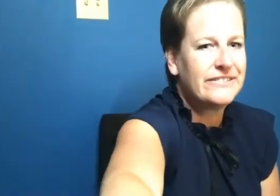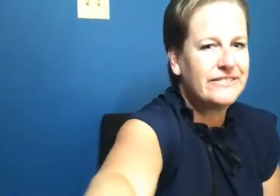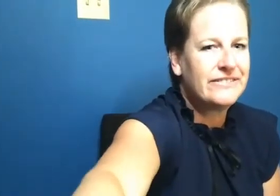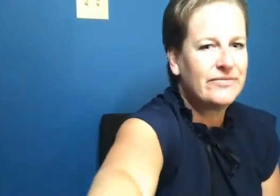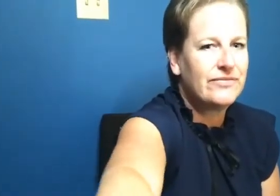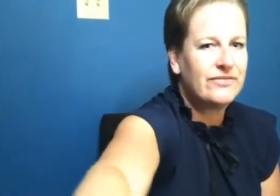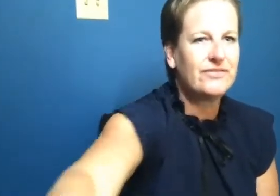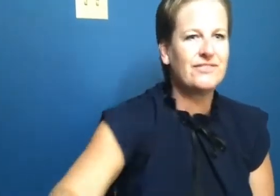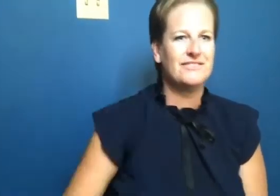Thank you, Mary Jo.